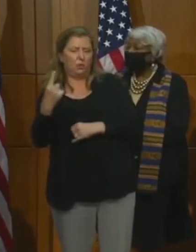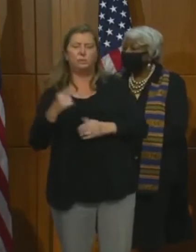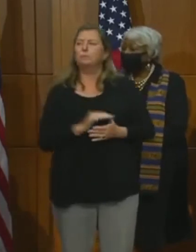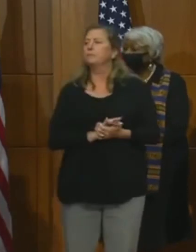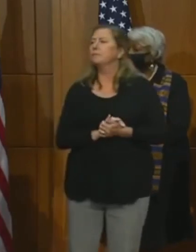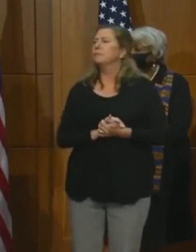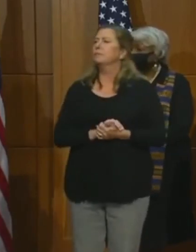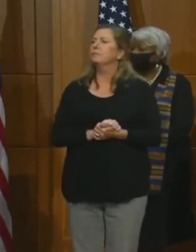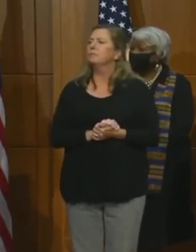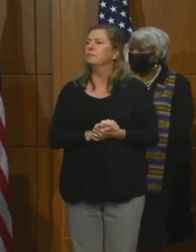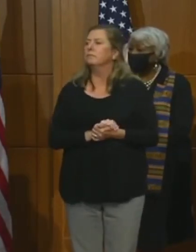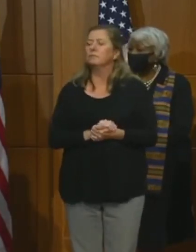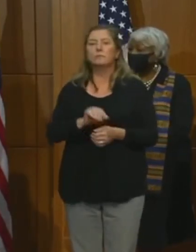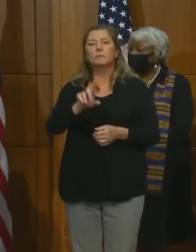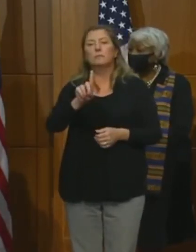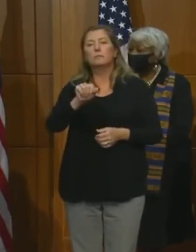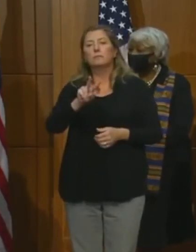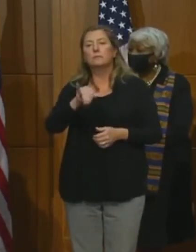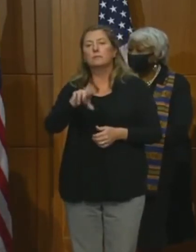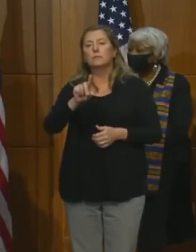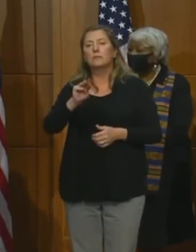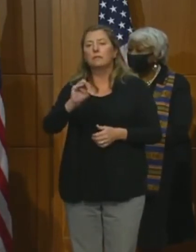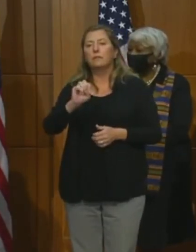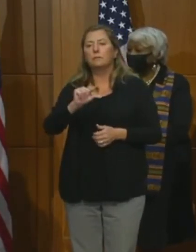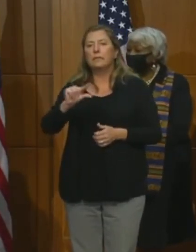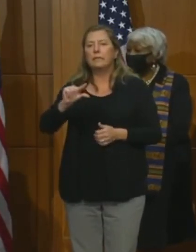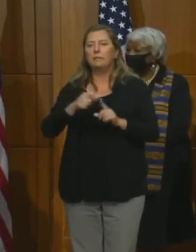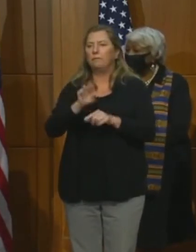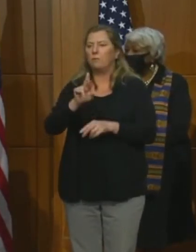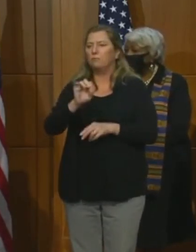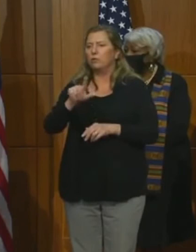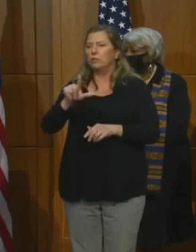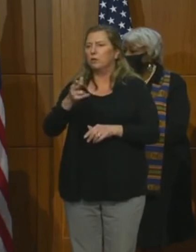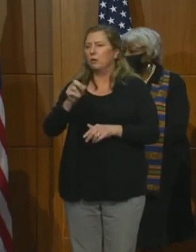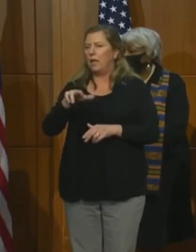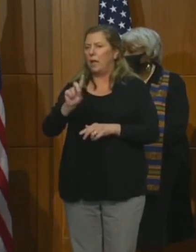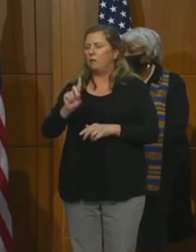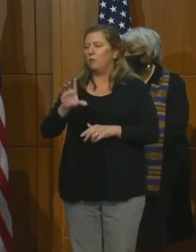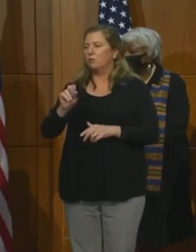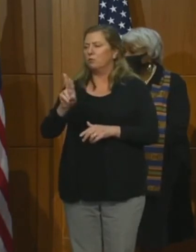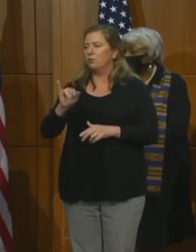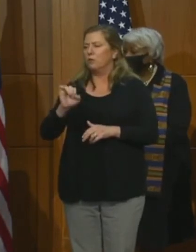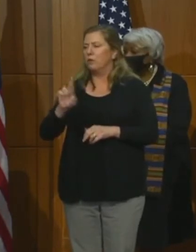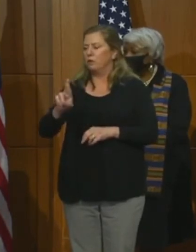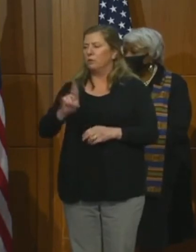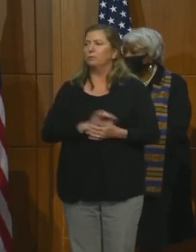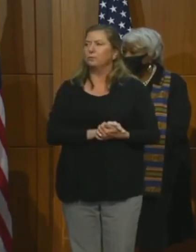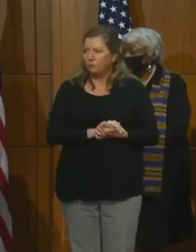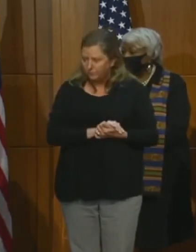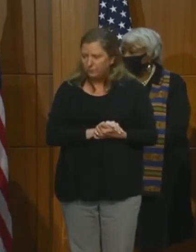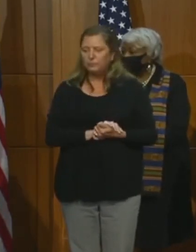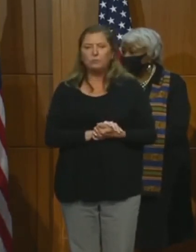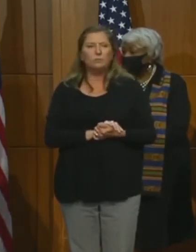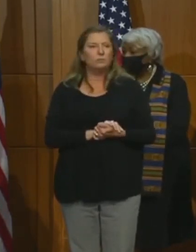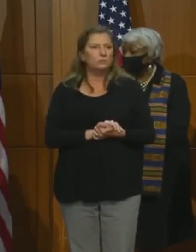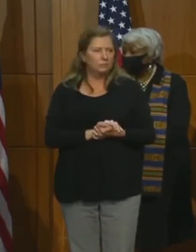The next question will be from David McGee with the Bristol Herald-Courier. Yes, thank you, Governor. In light of all the